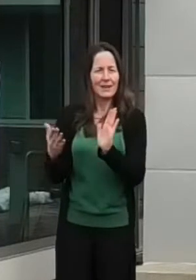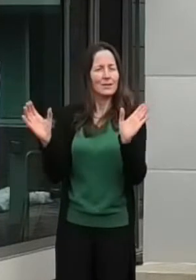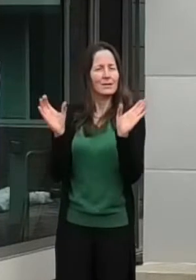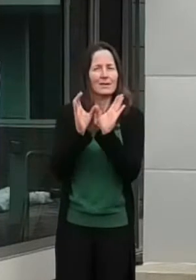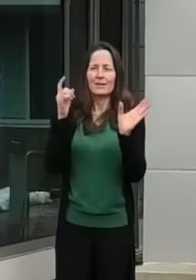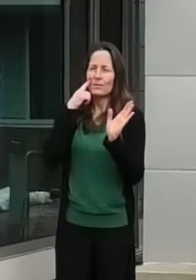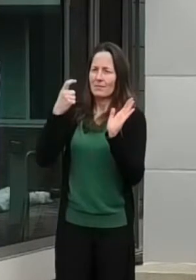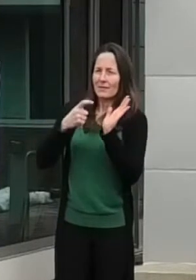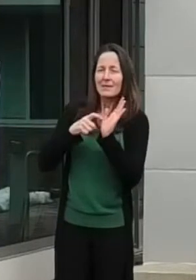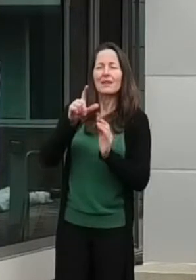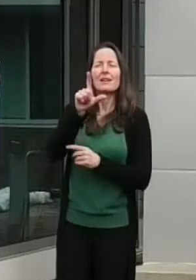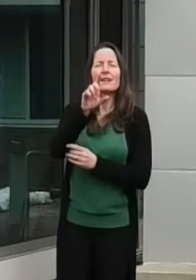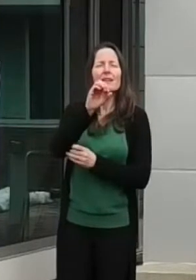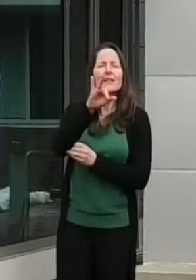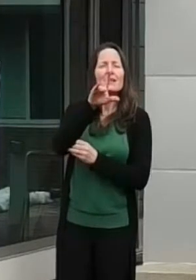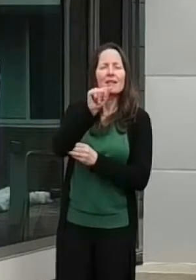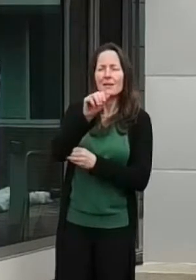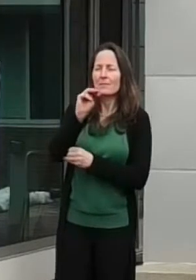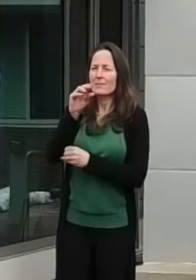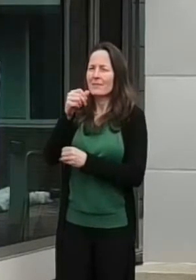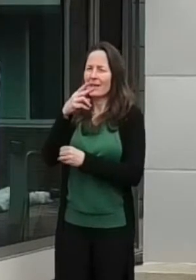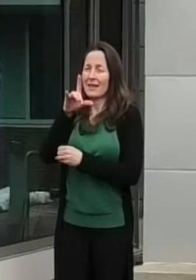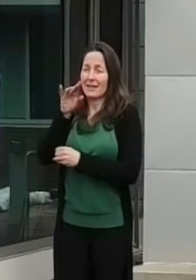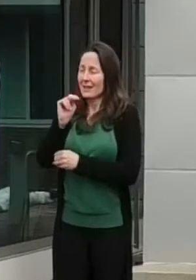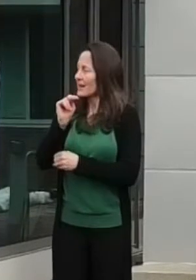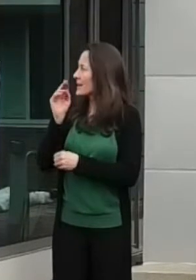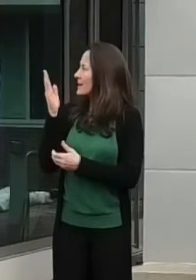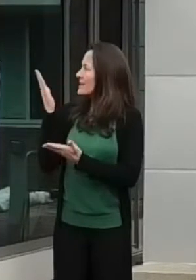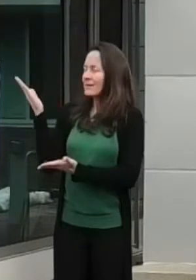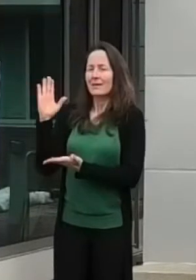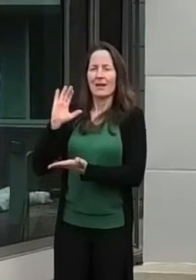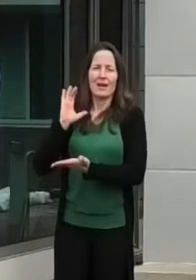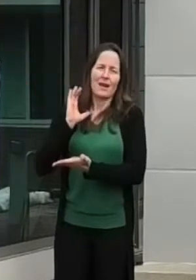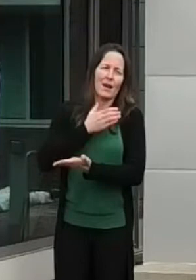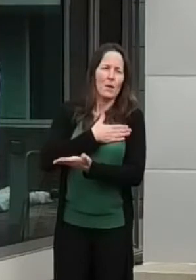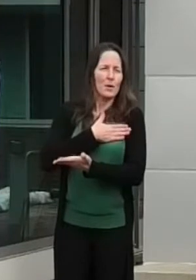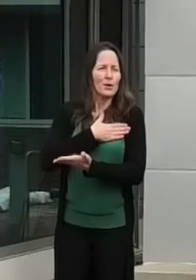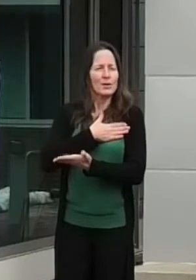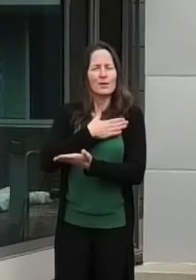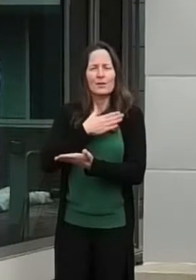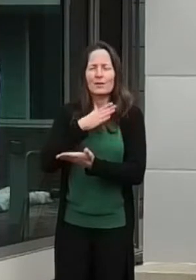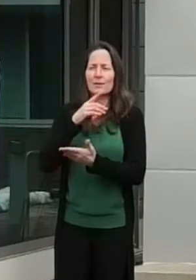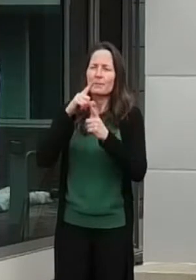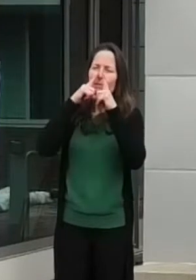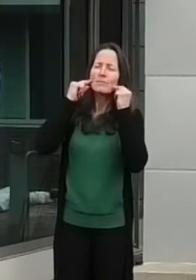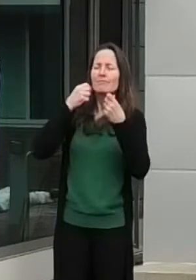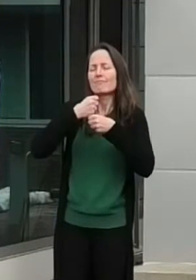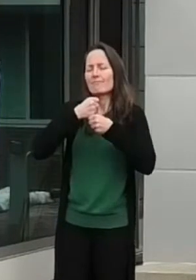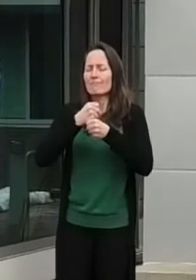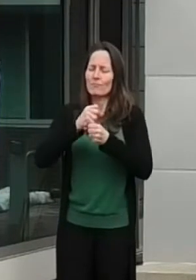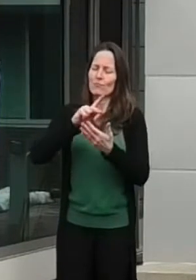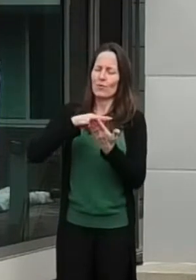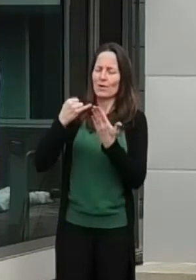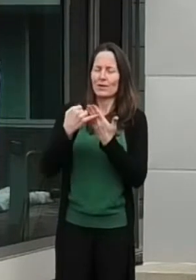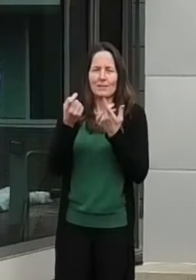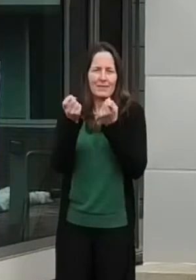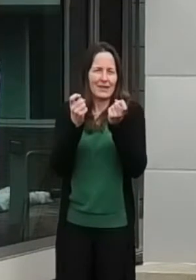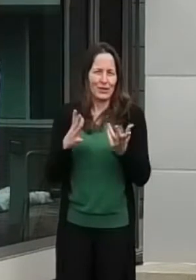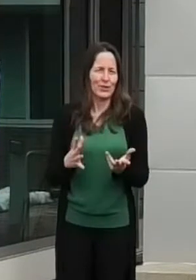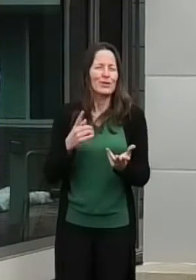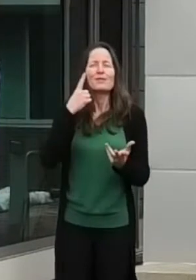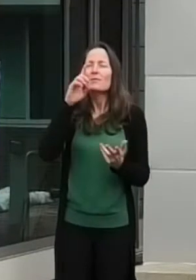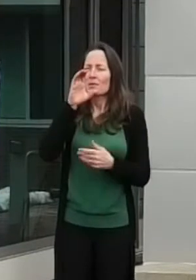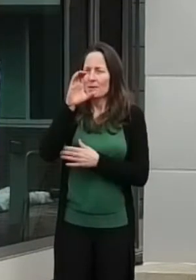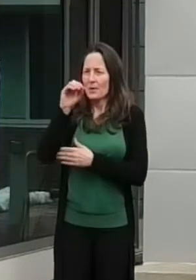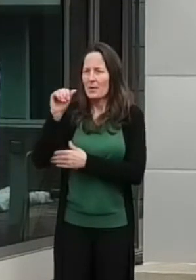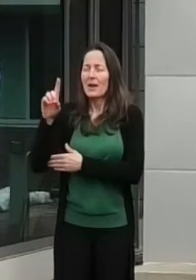who is our very own mask making project manager right here for the COAD.